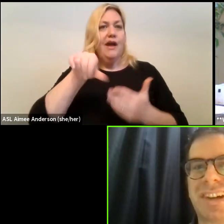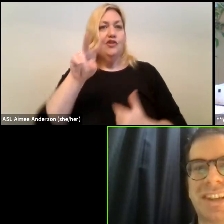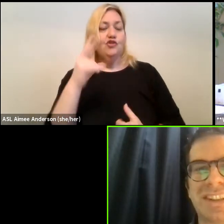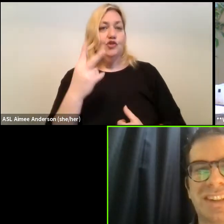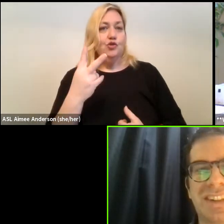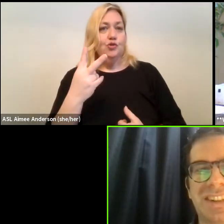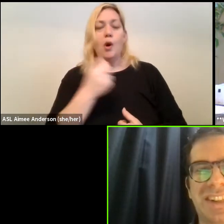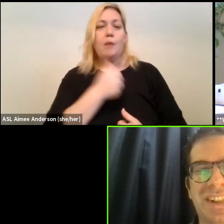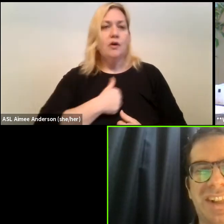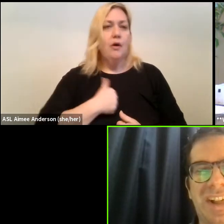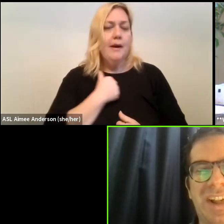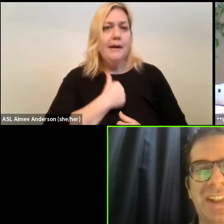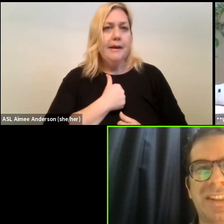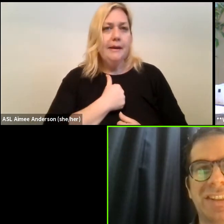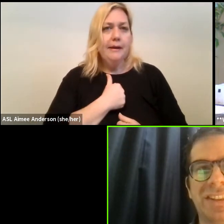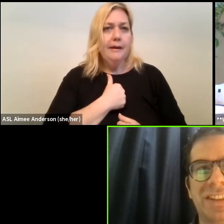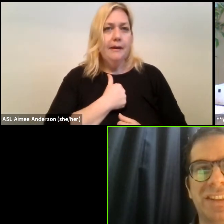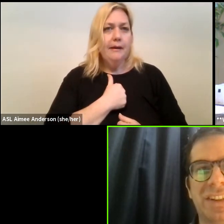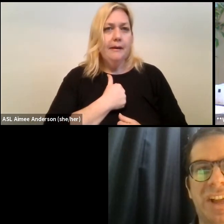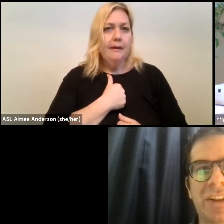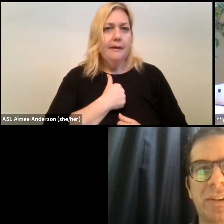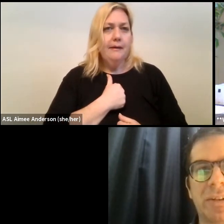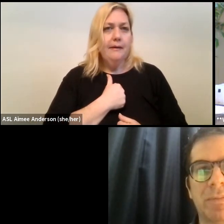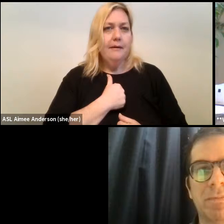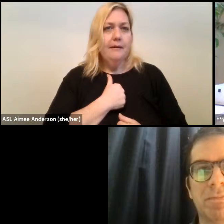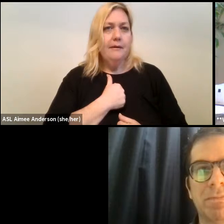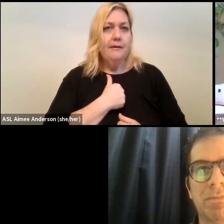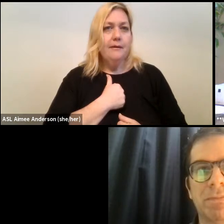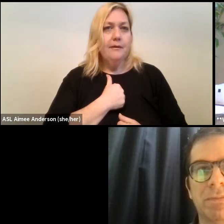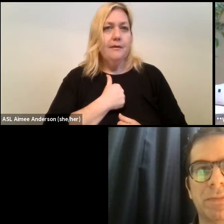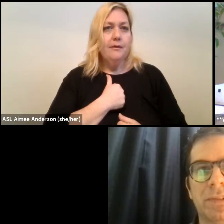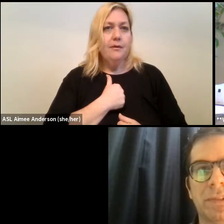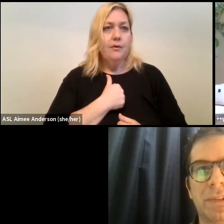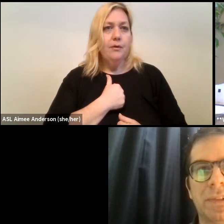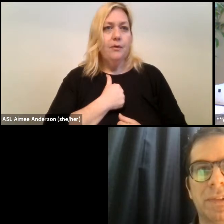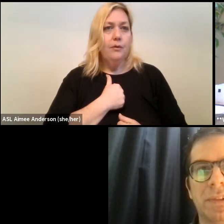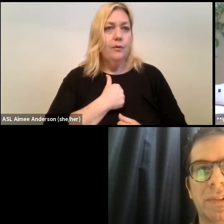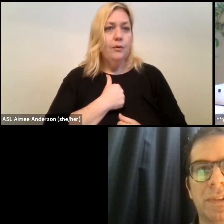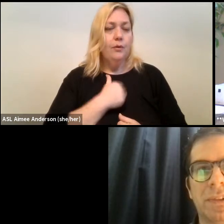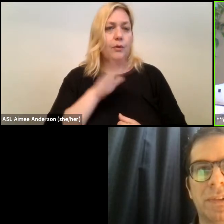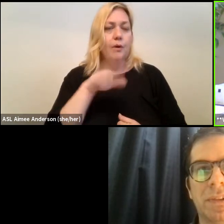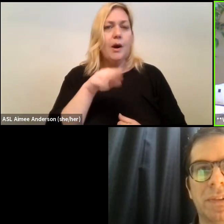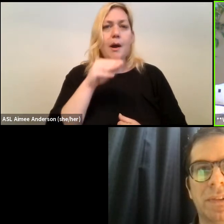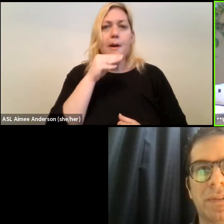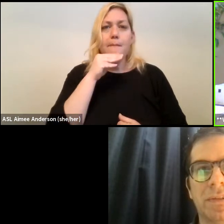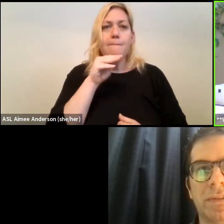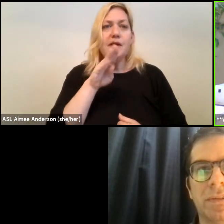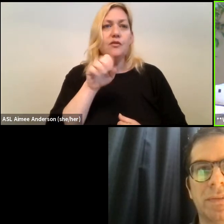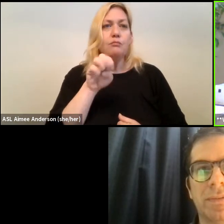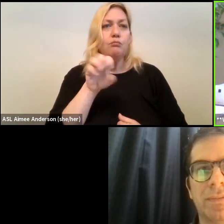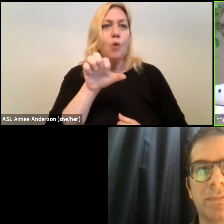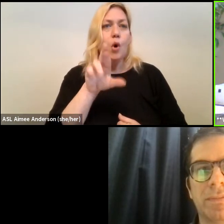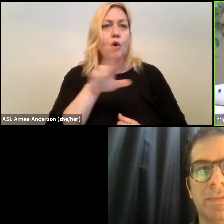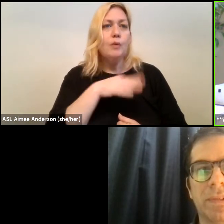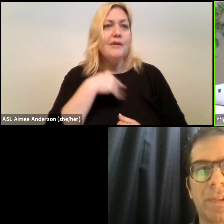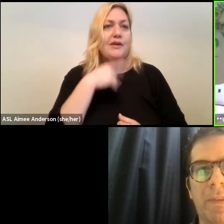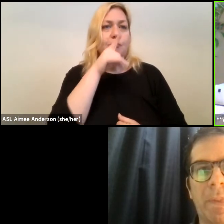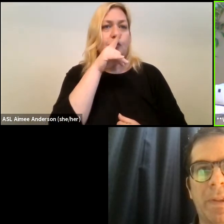I'm sorry. I can. Wow. Ms. Bowler, you are unmuted. Thank you.